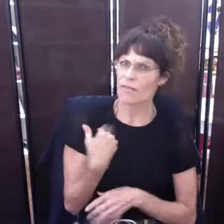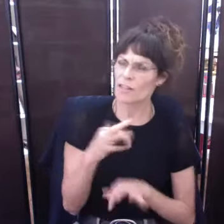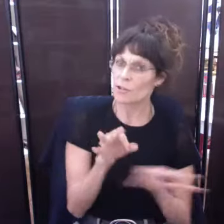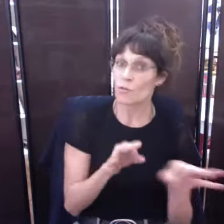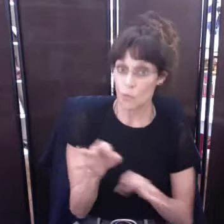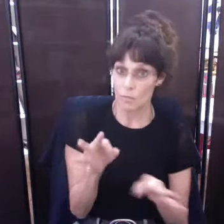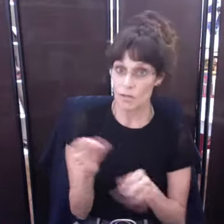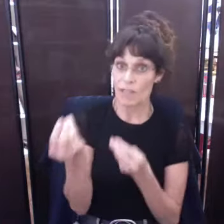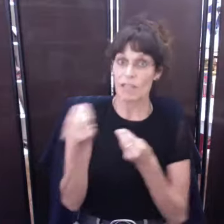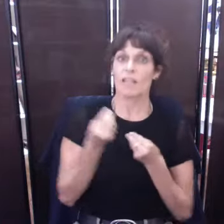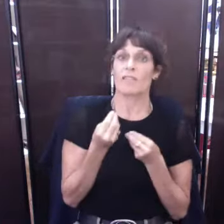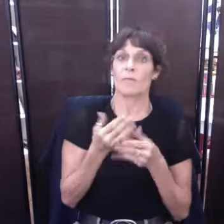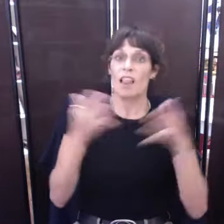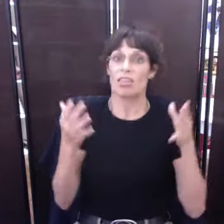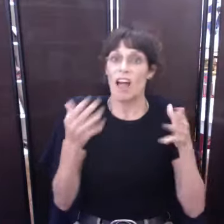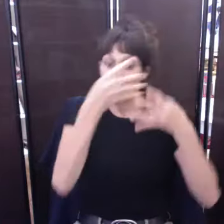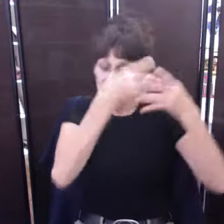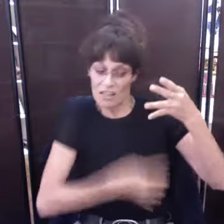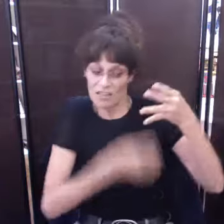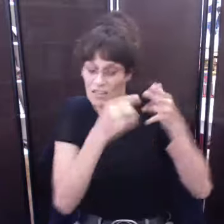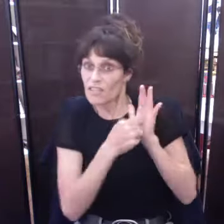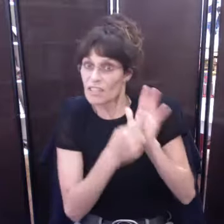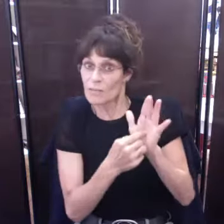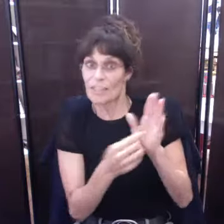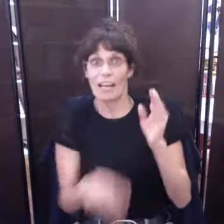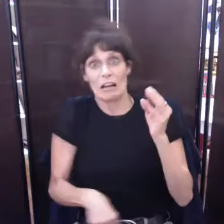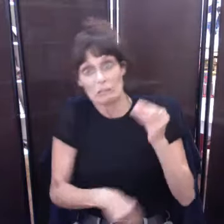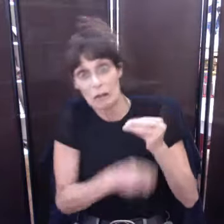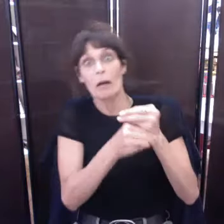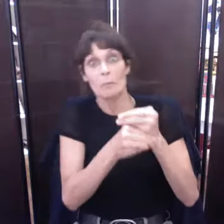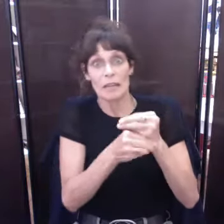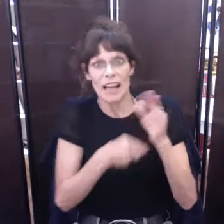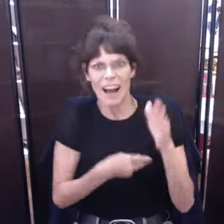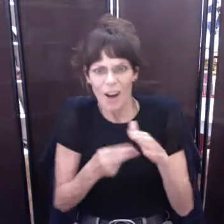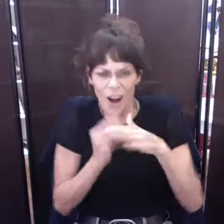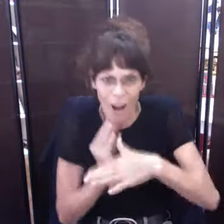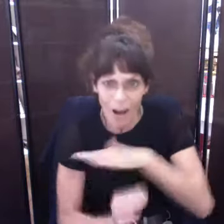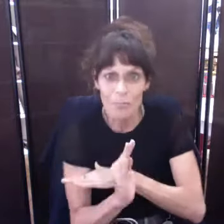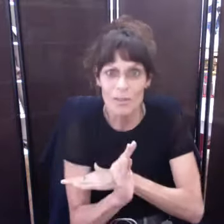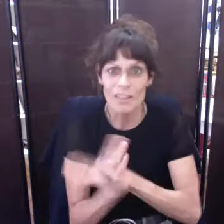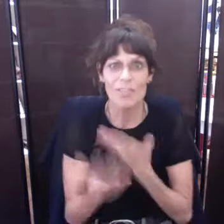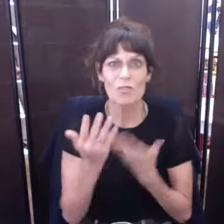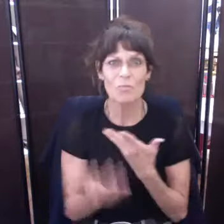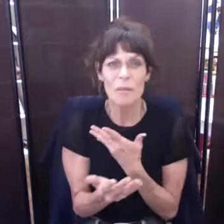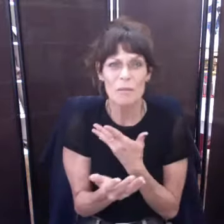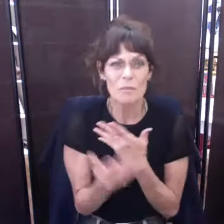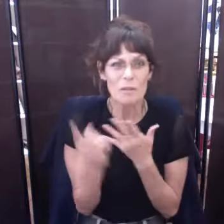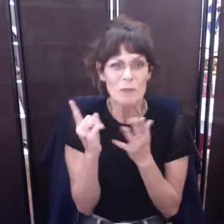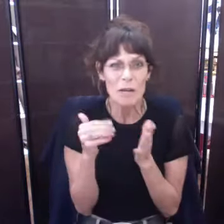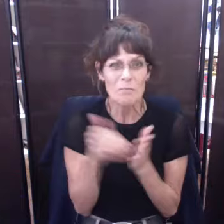whole lot of symptoms. And then on top of that, how humble he is, he says, and there's probably a million more. There could be a